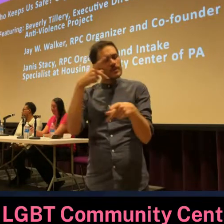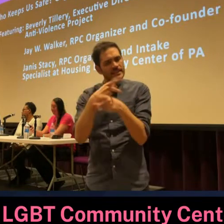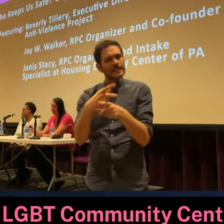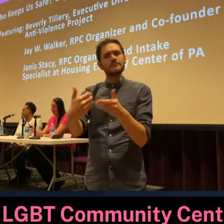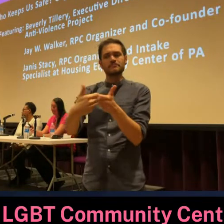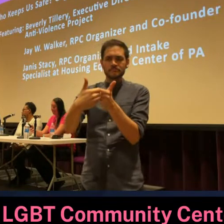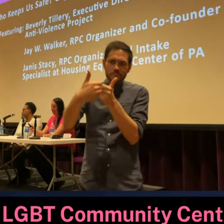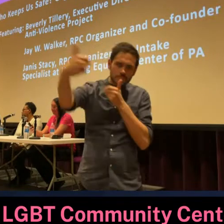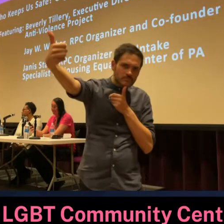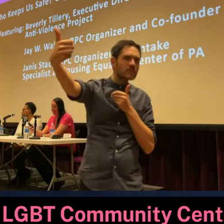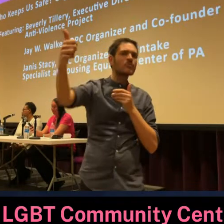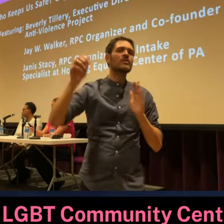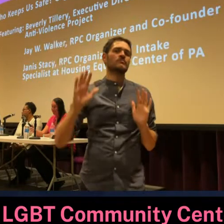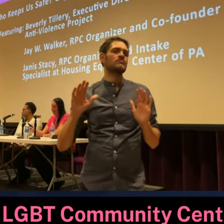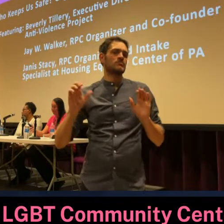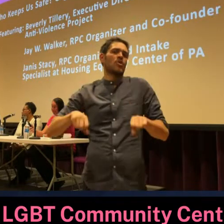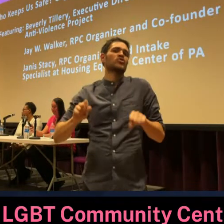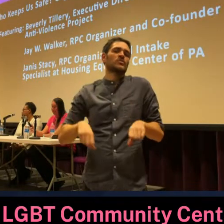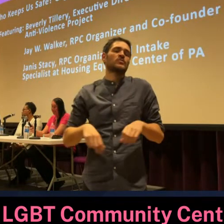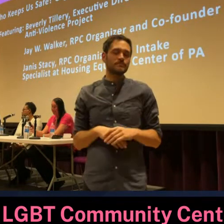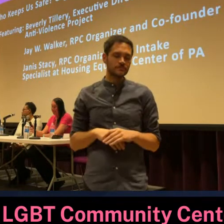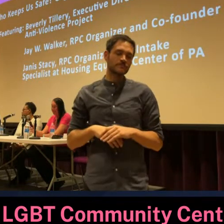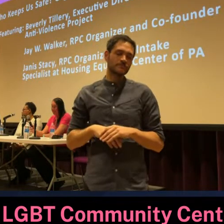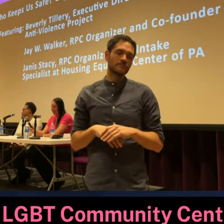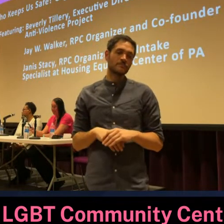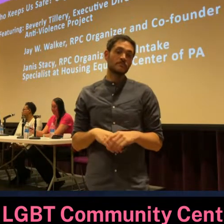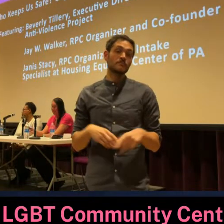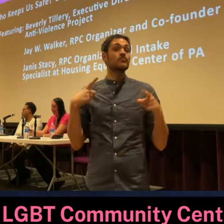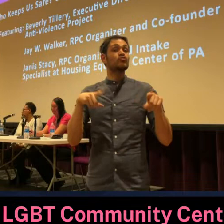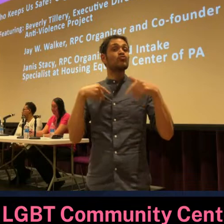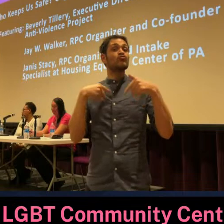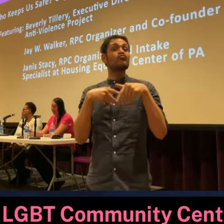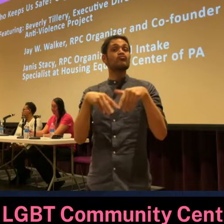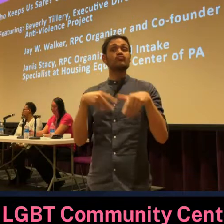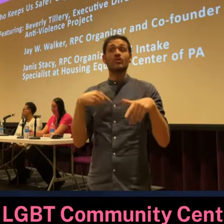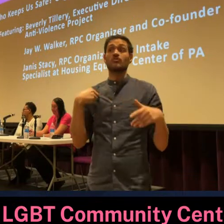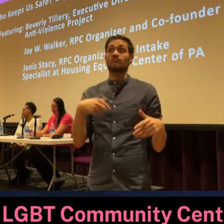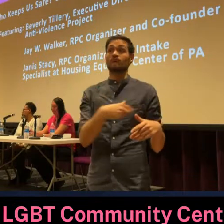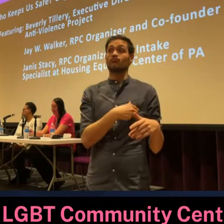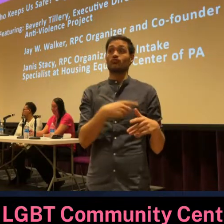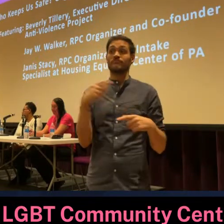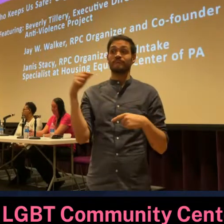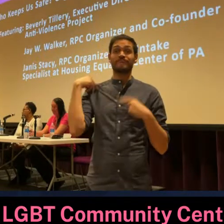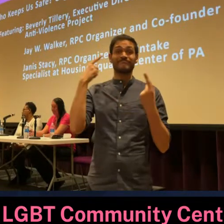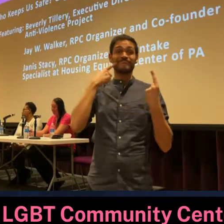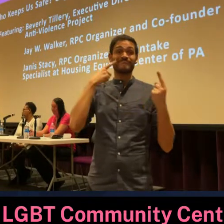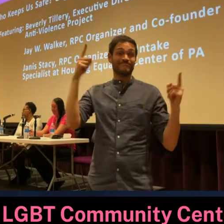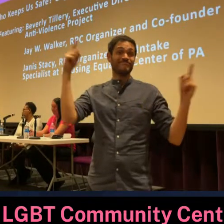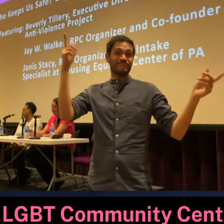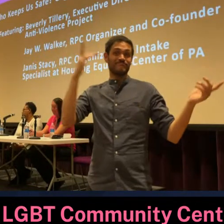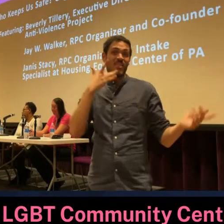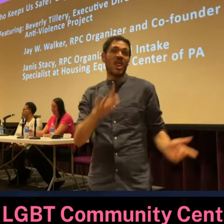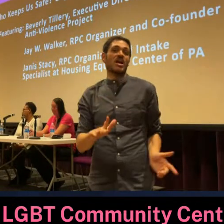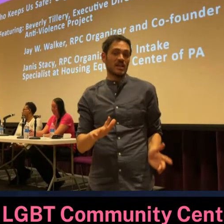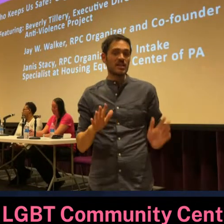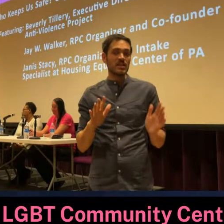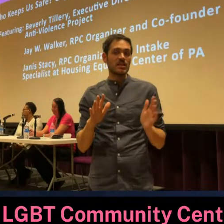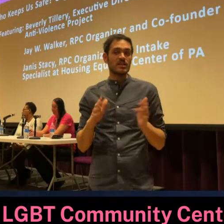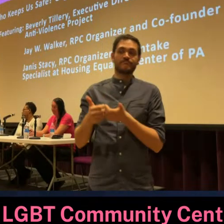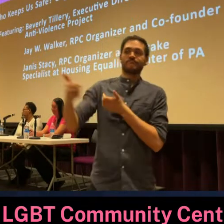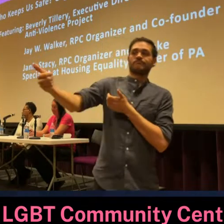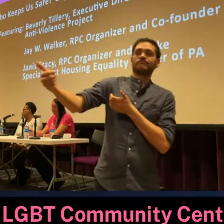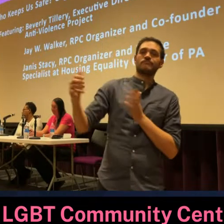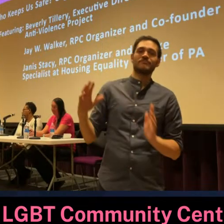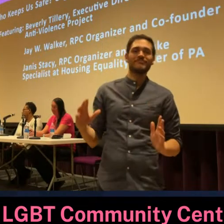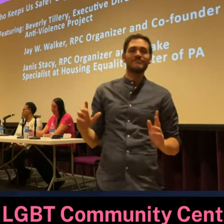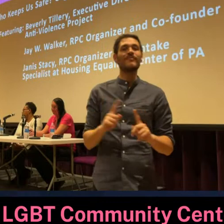possible. And during the marches, we've been extraordinarily successful at that. Unfortunately,